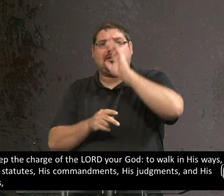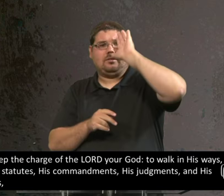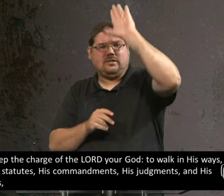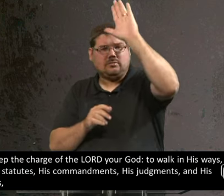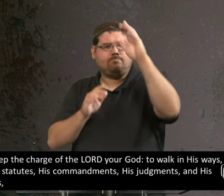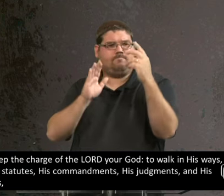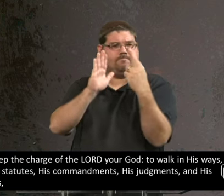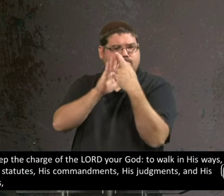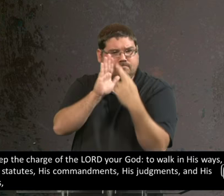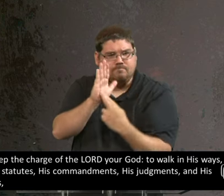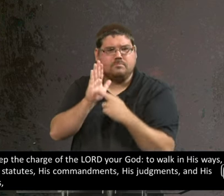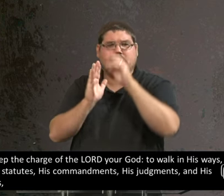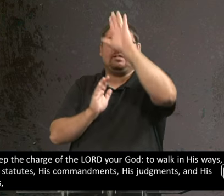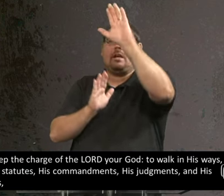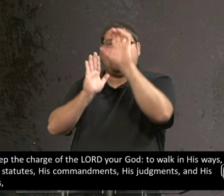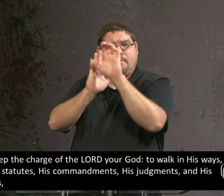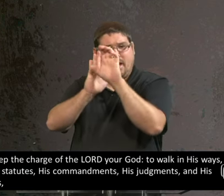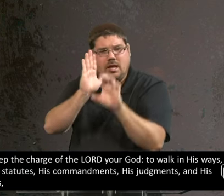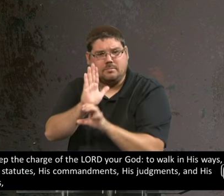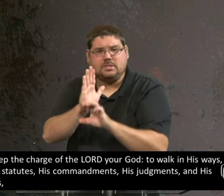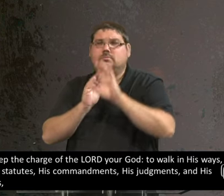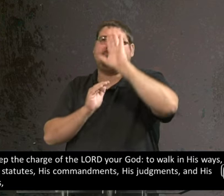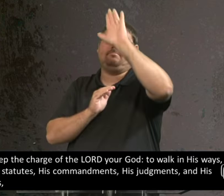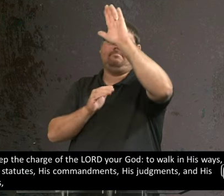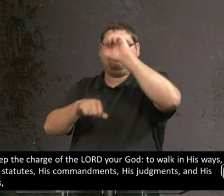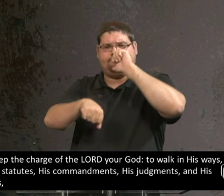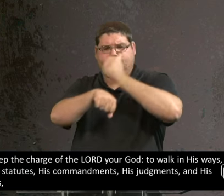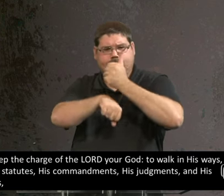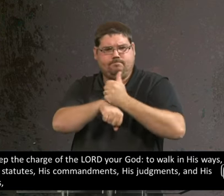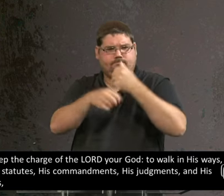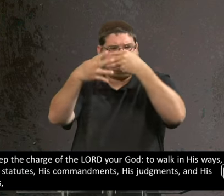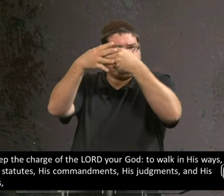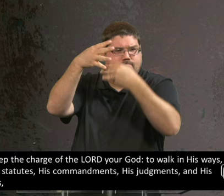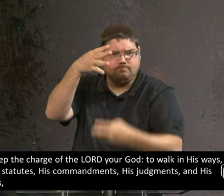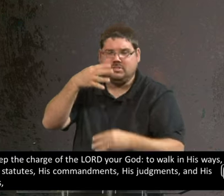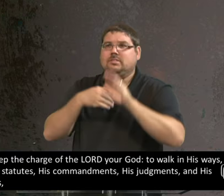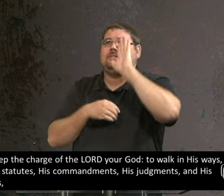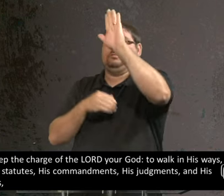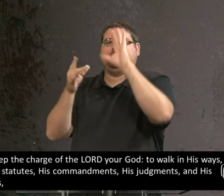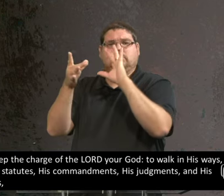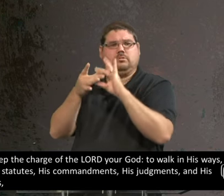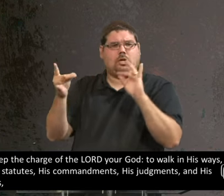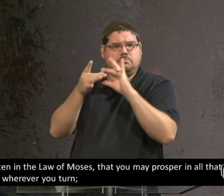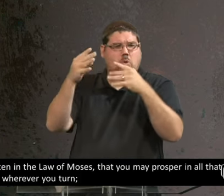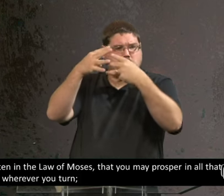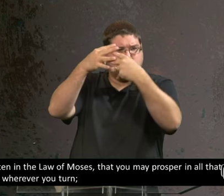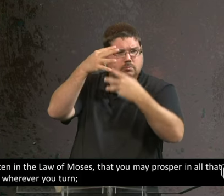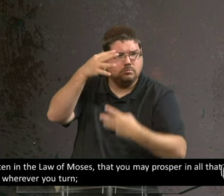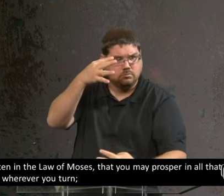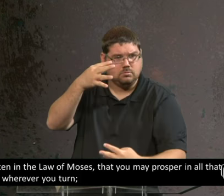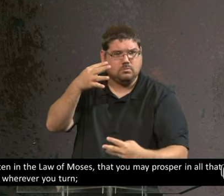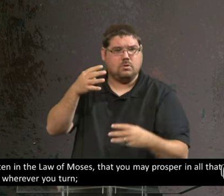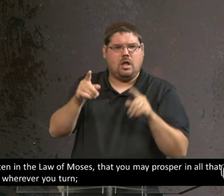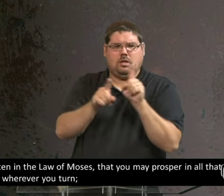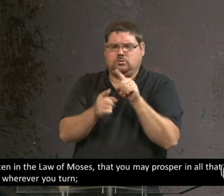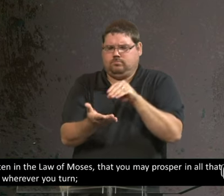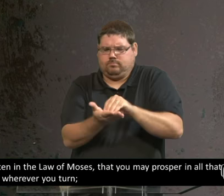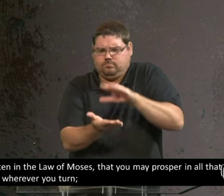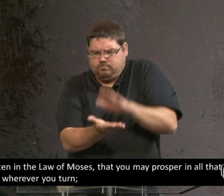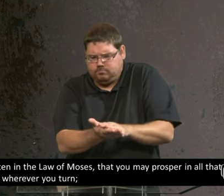ways, to keep his statutes, his commandments, his judgments, and his testimonies, as it